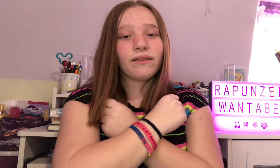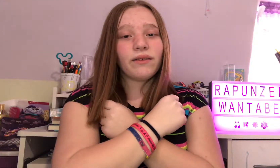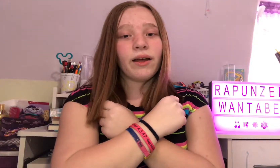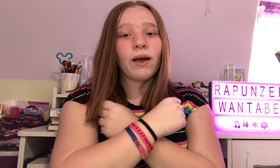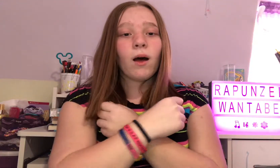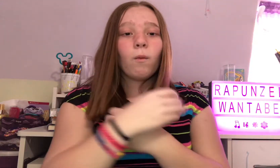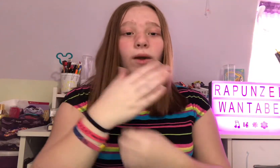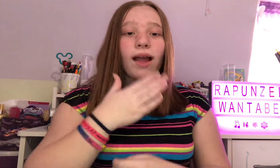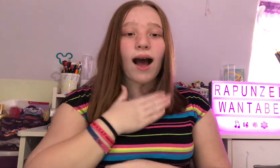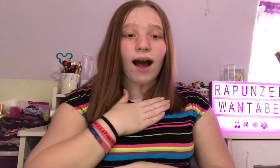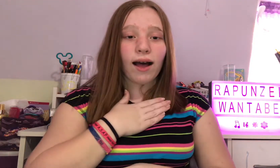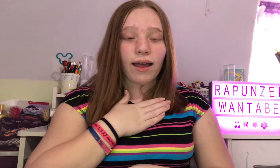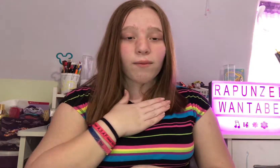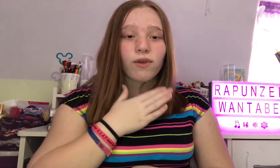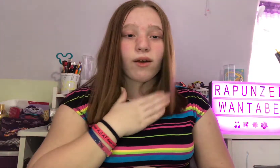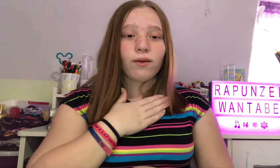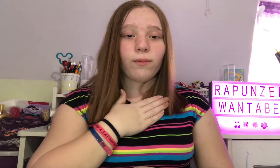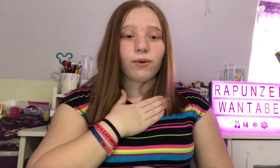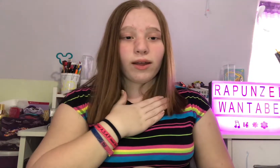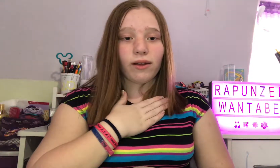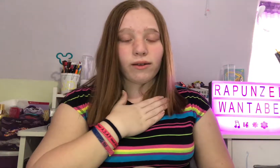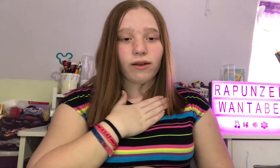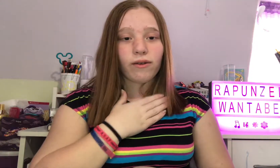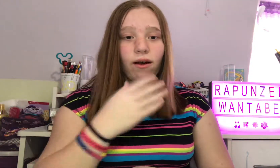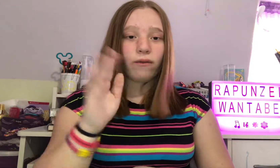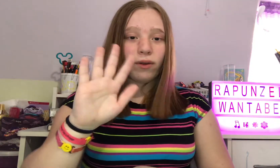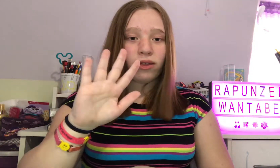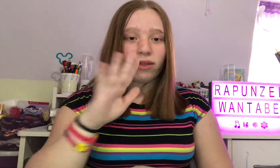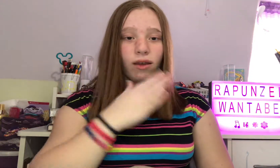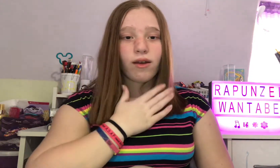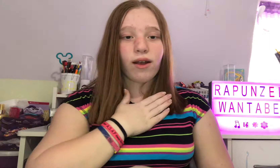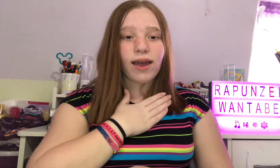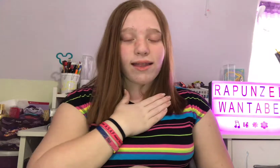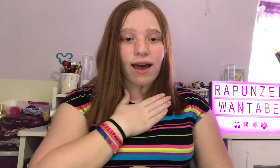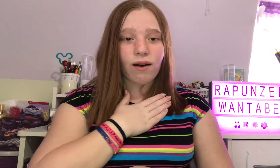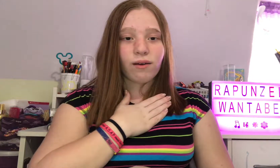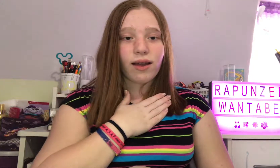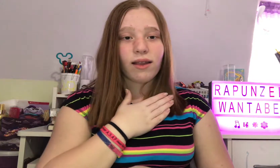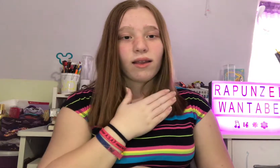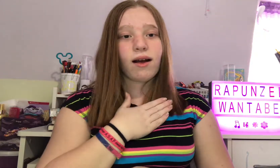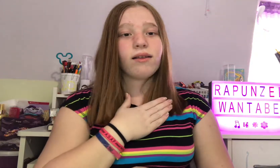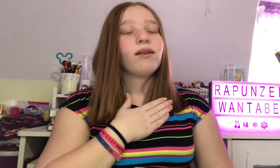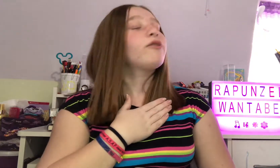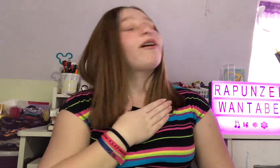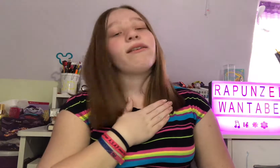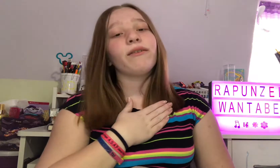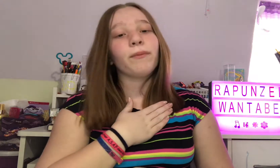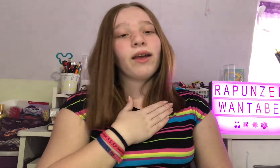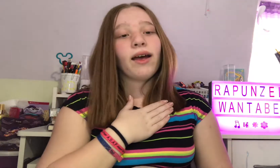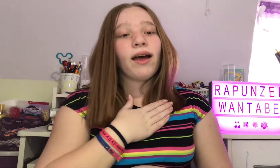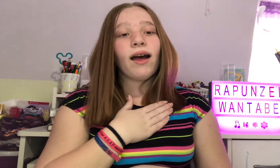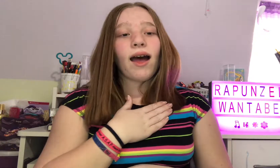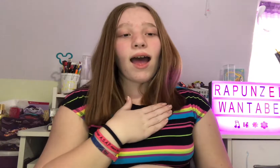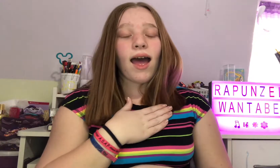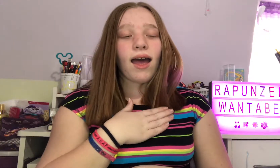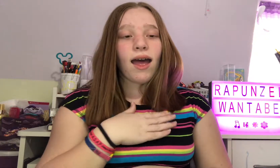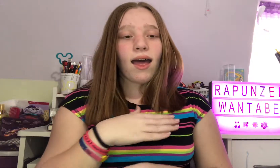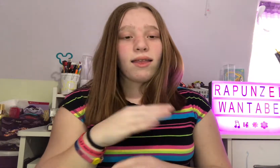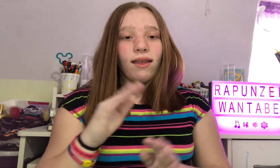Love. When I'm, so you'll point to yourself with, you know, your hand out and on your chest. And then